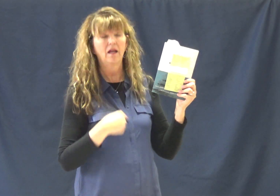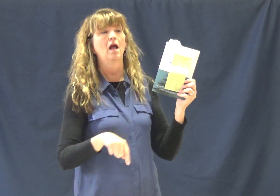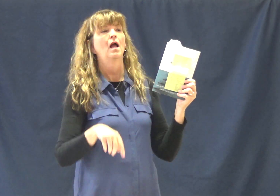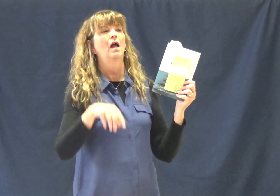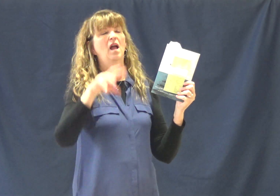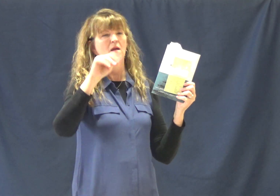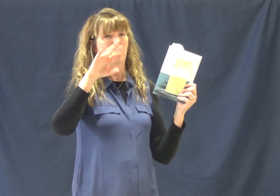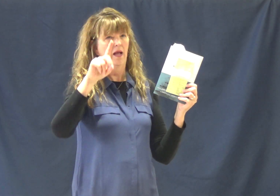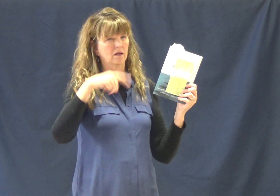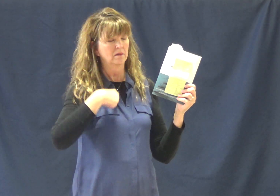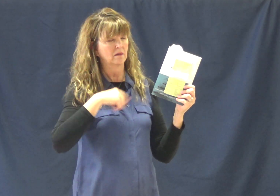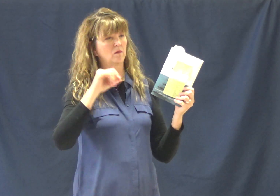I know, OCD.